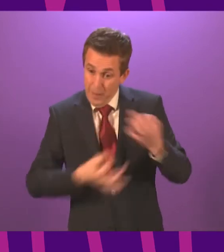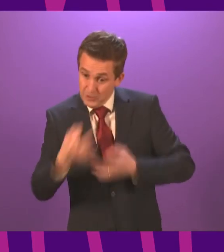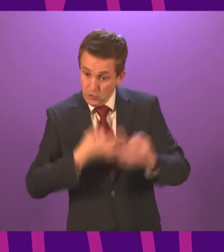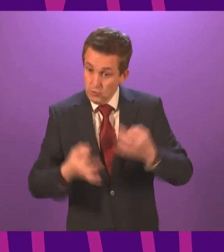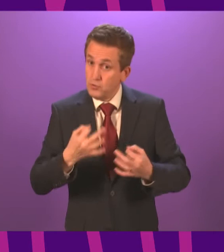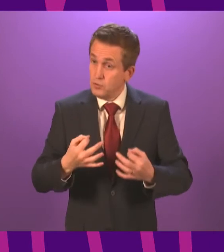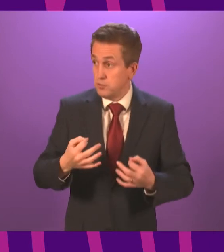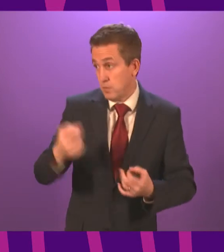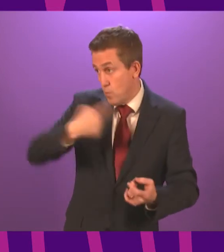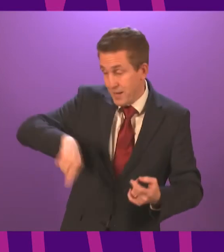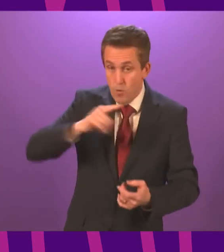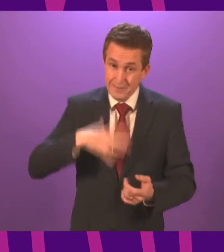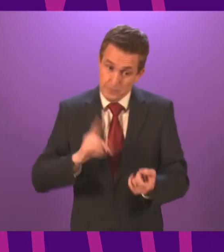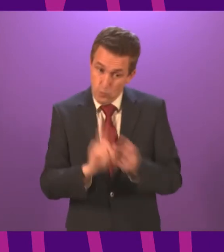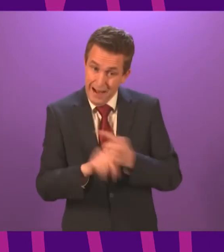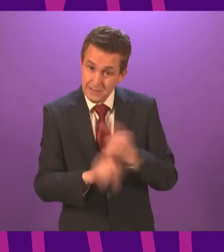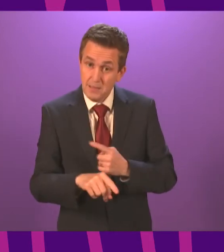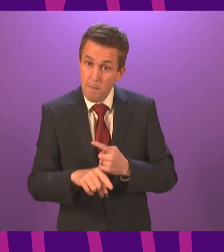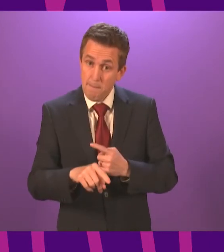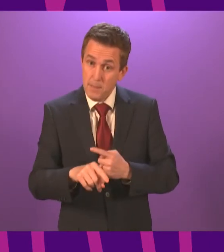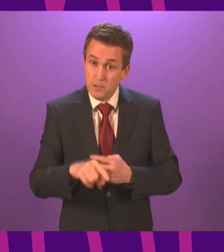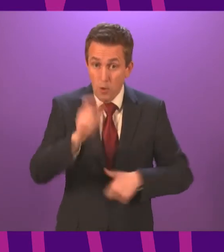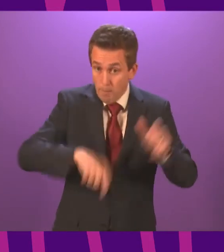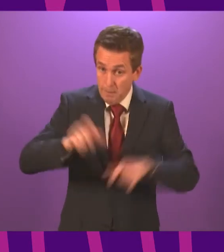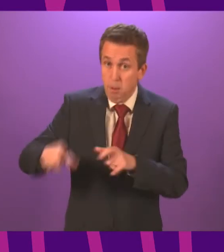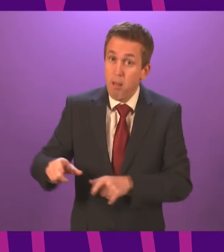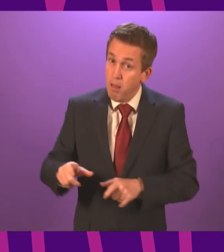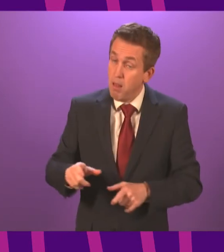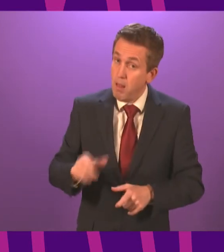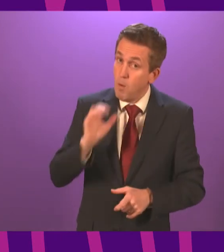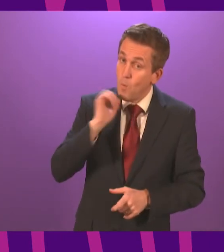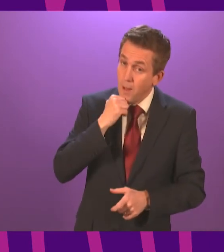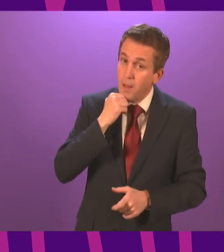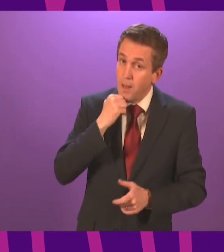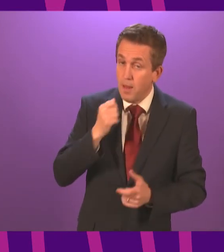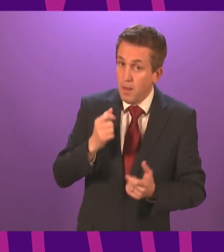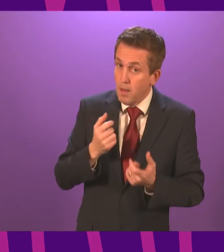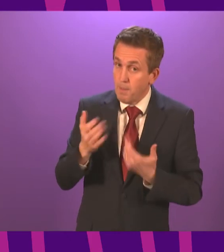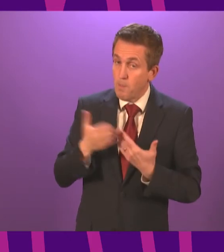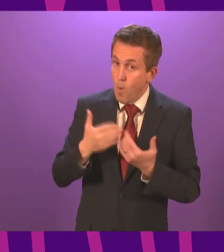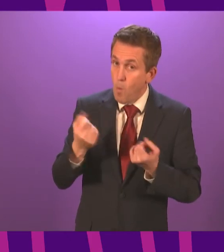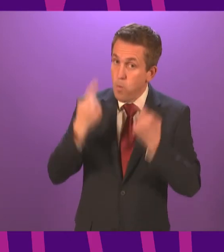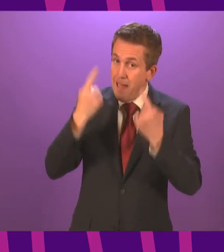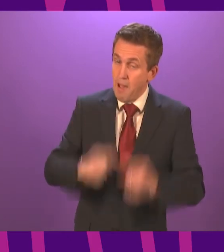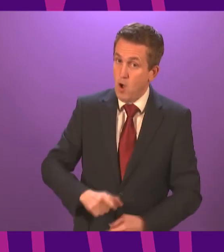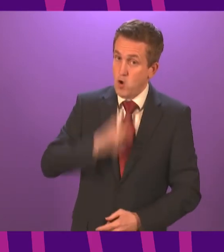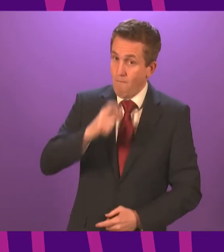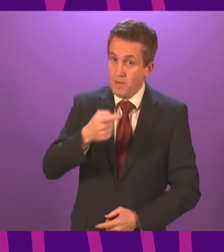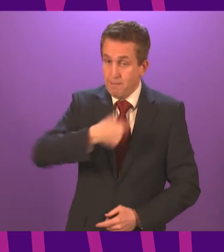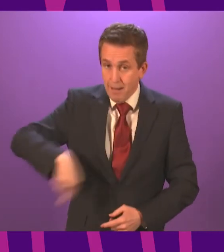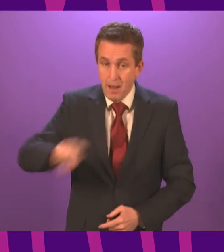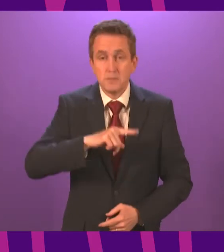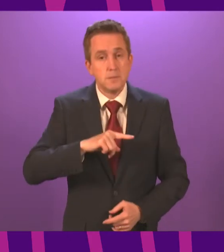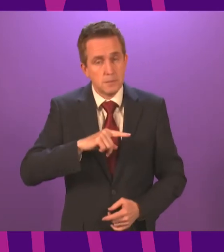want to take the public with us through a winter, a long, cold winter of more restrictions, then we need to be able to answer those questions